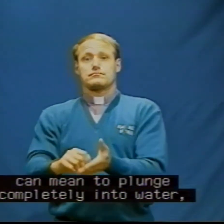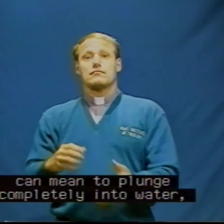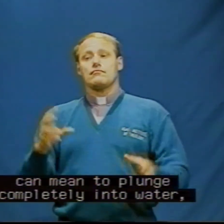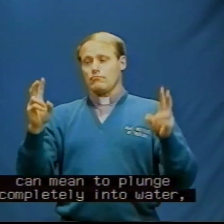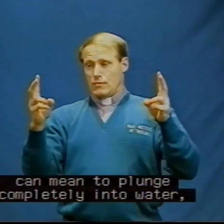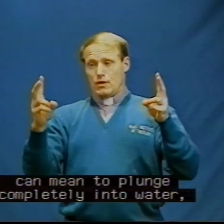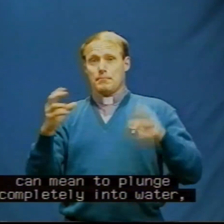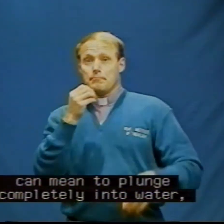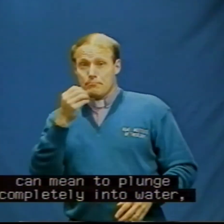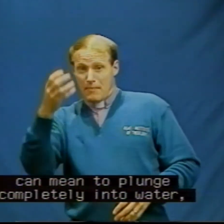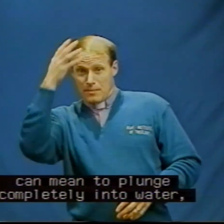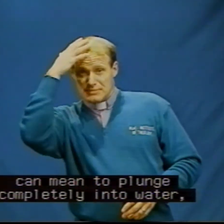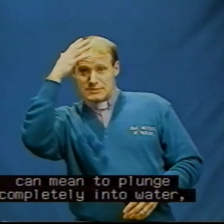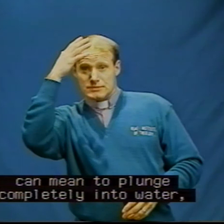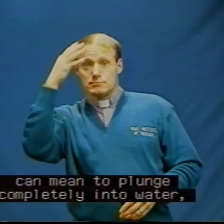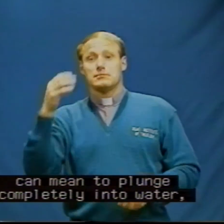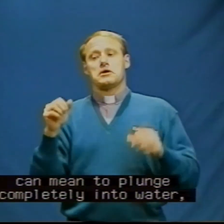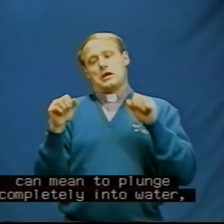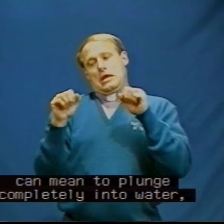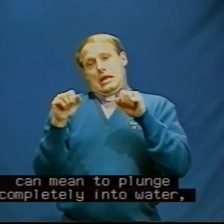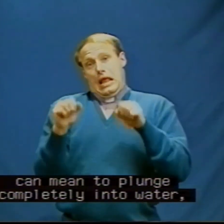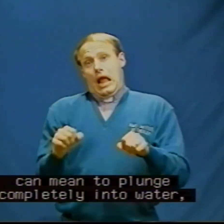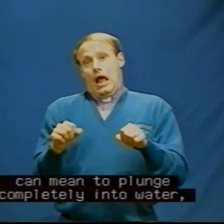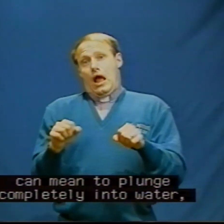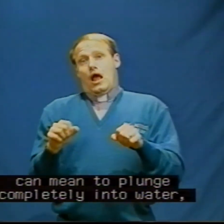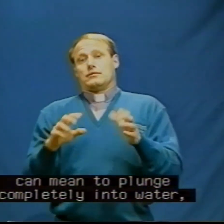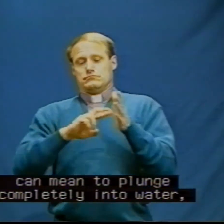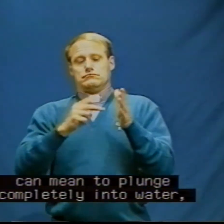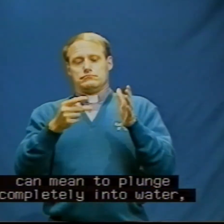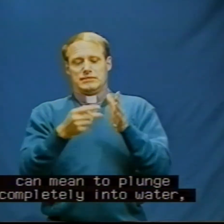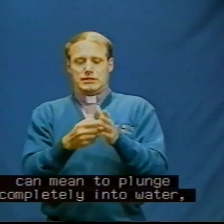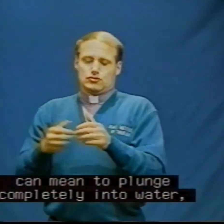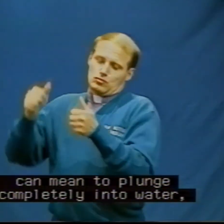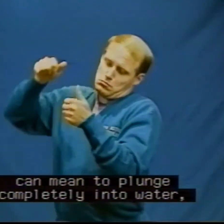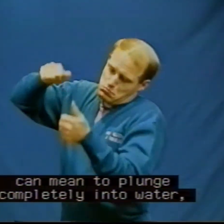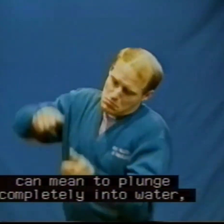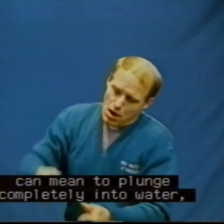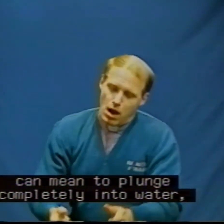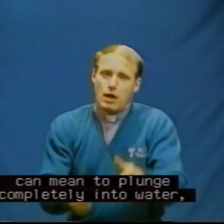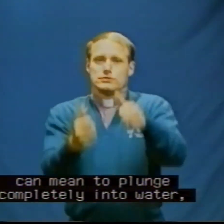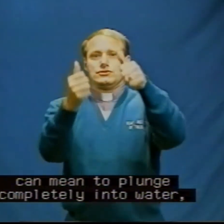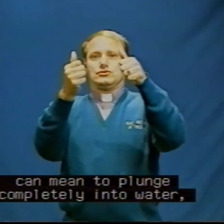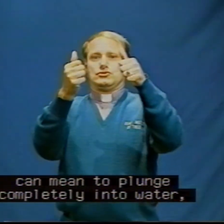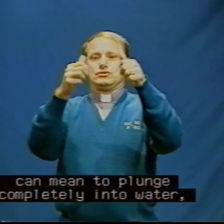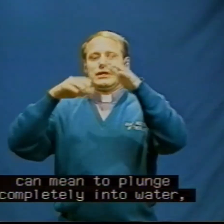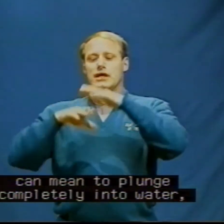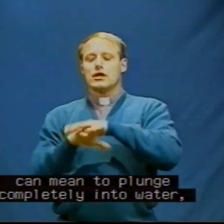can mean to plunge completely into water.